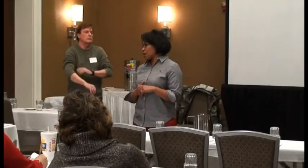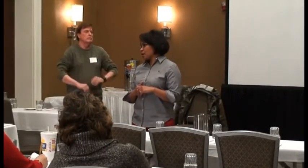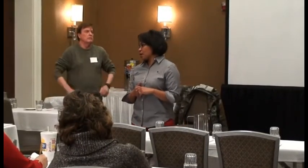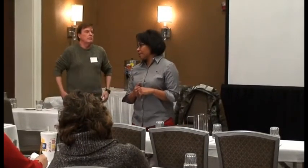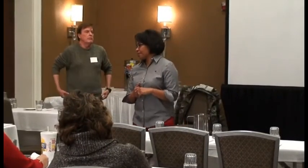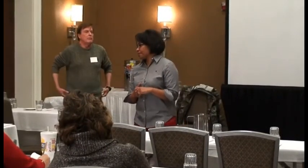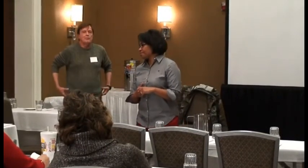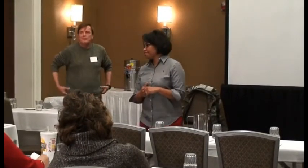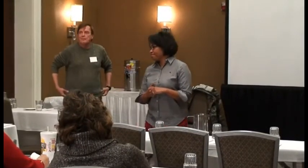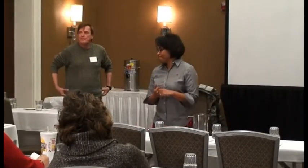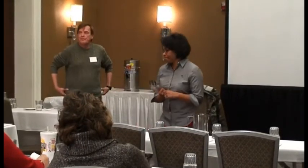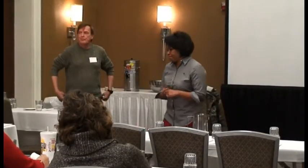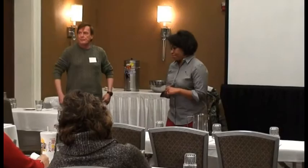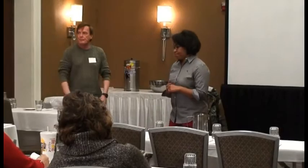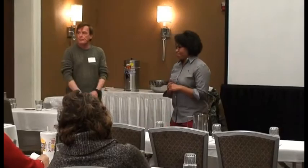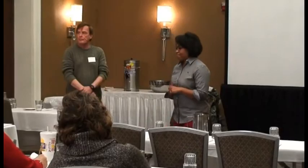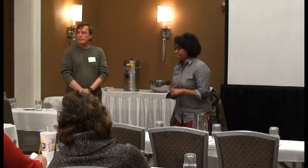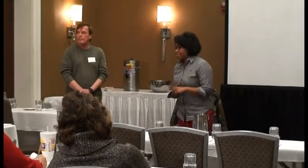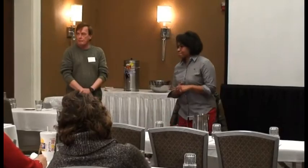JHALL-DAVIS@chestnut.org.